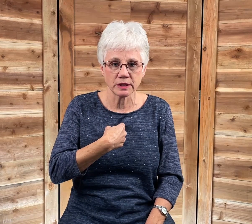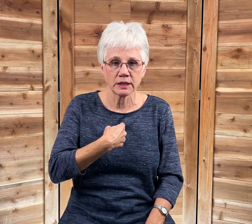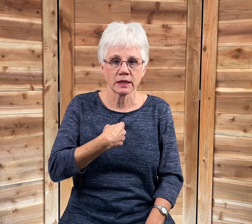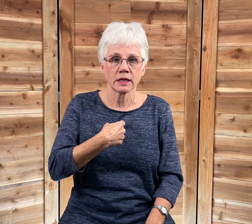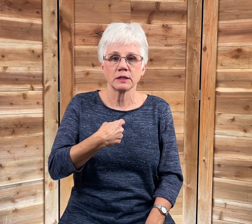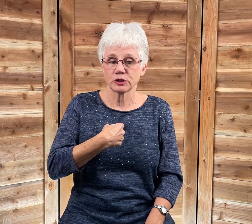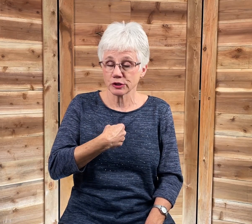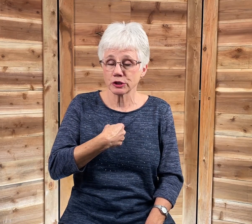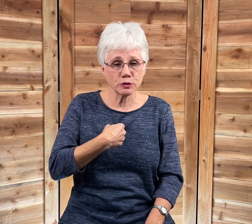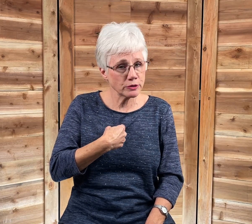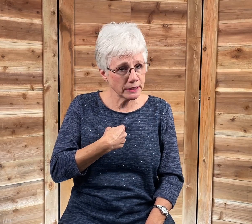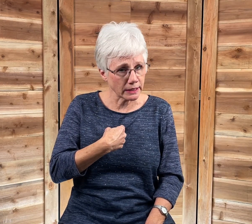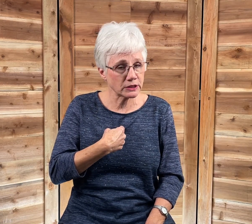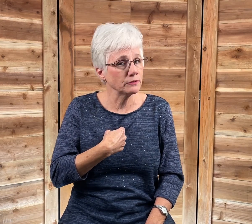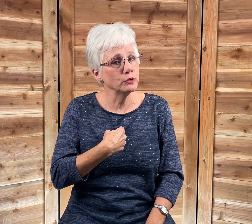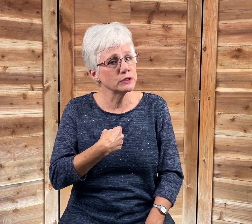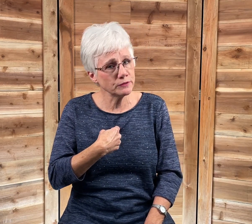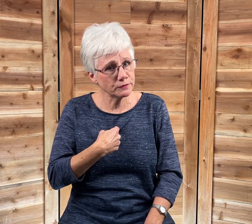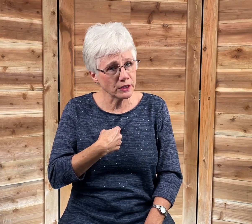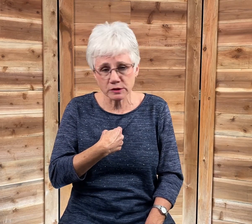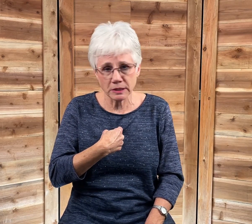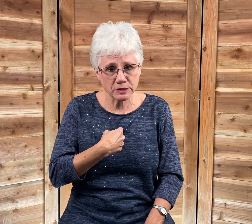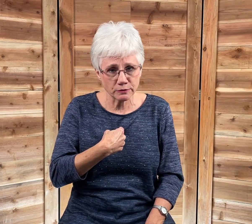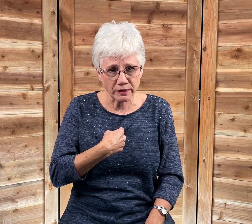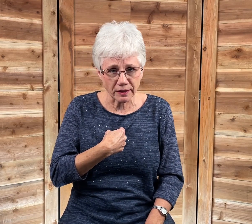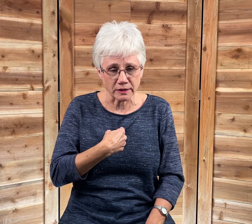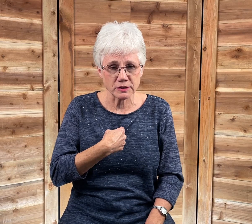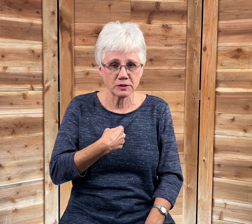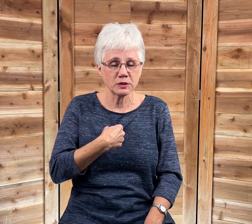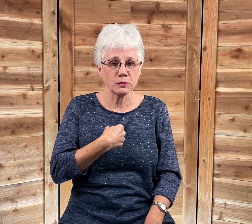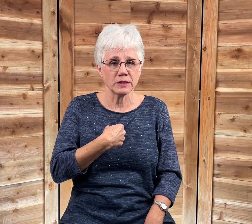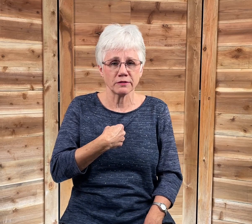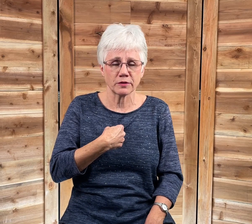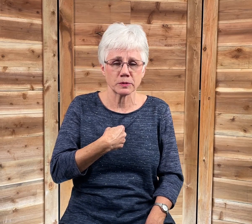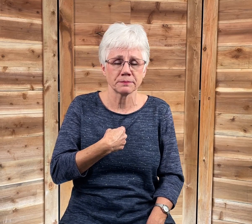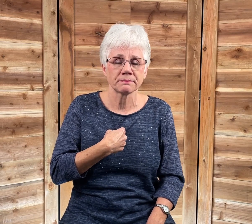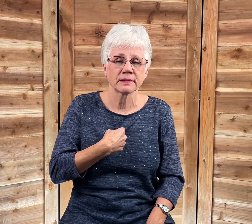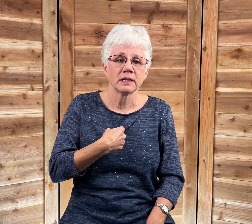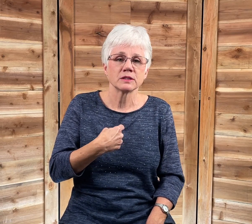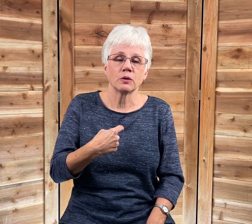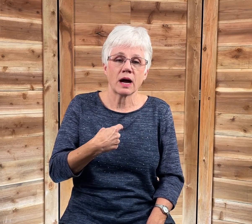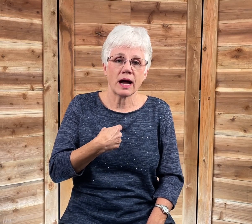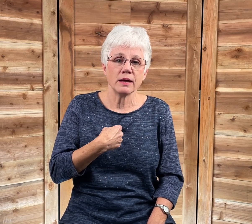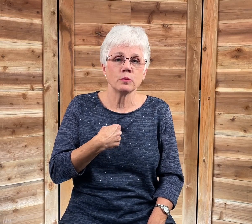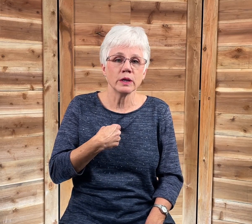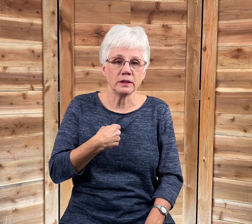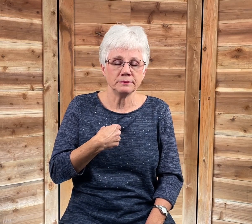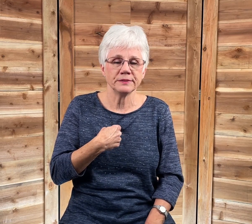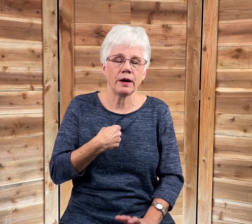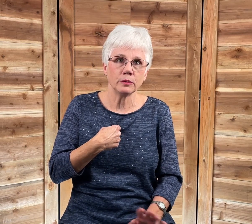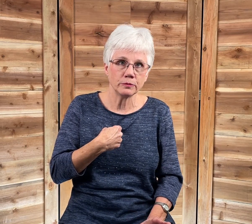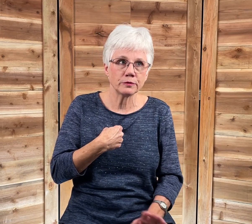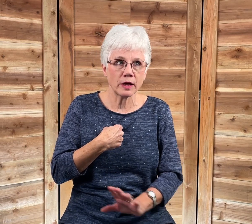chest. Just use your index, because if you use different fingers, it means different things to the deaf folks. So I